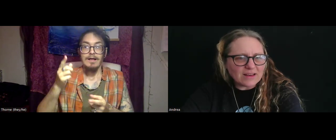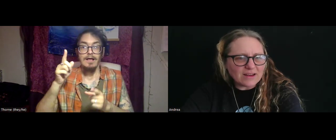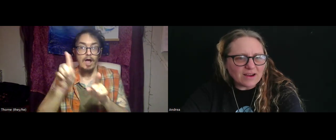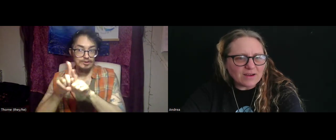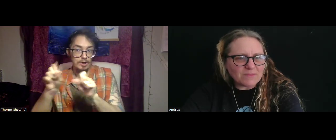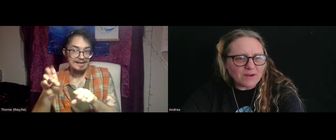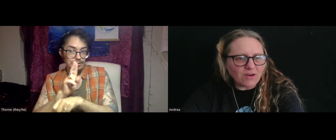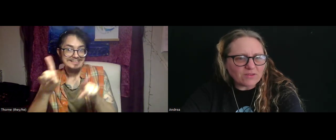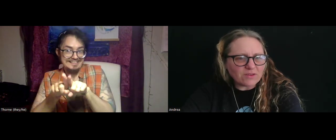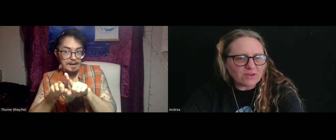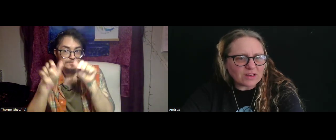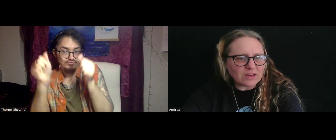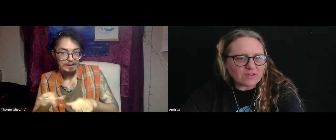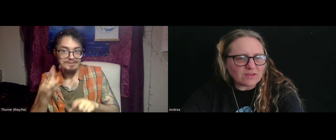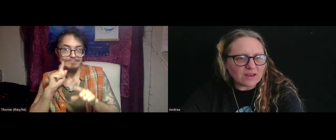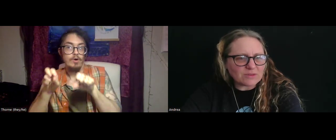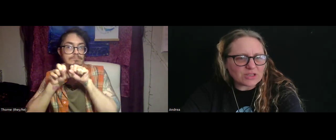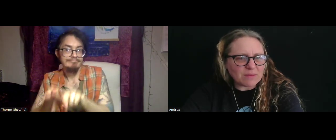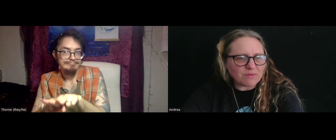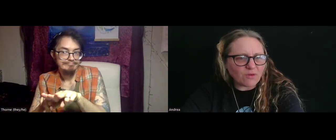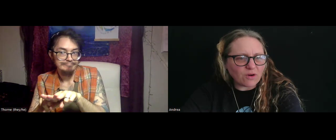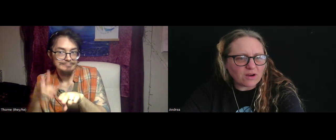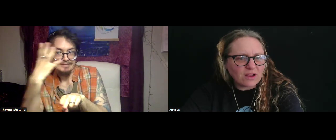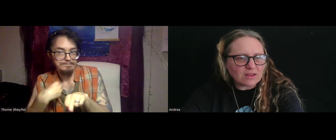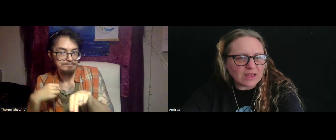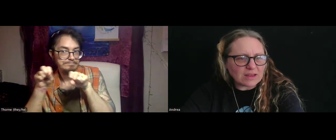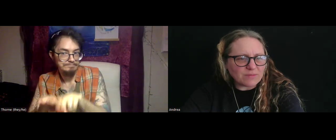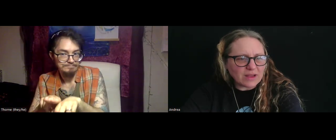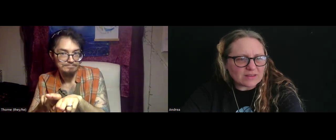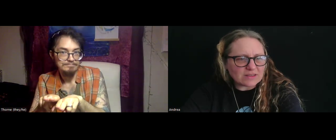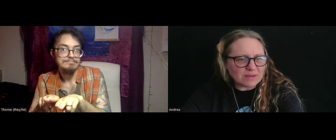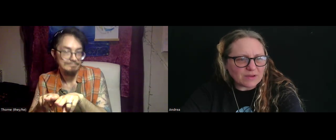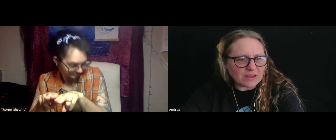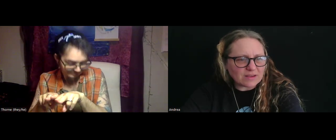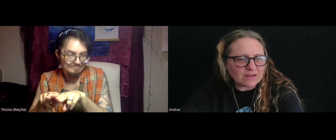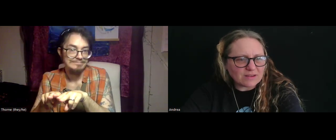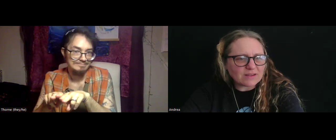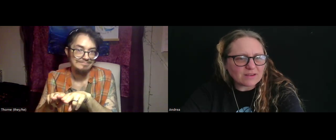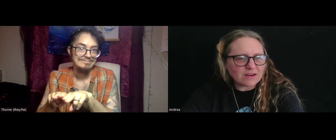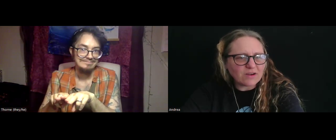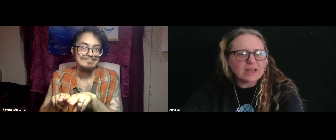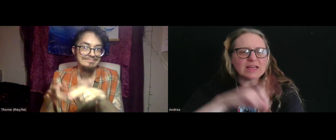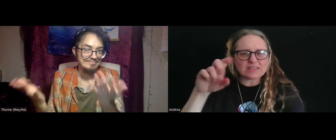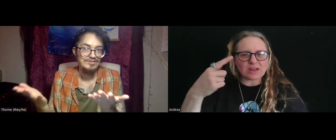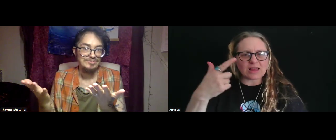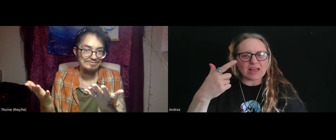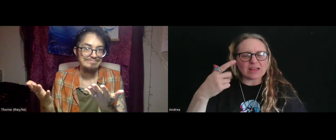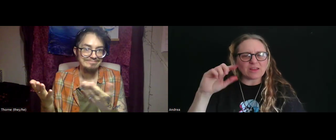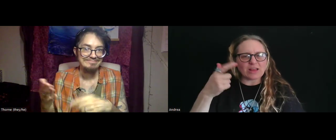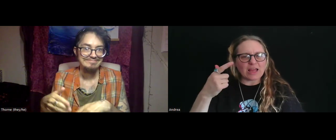then also you can use the same shape for laying in bed, sleeping. You know, it's